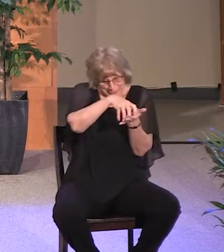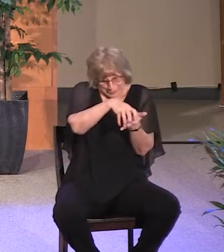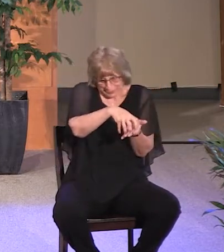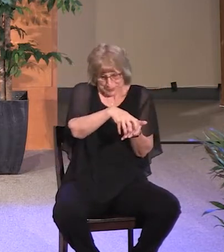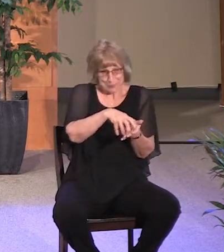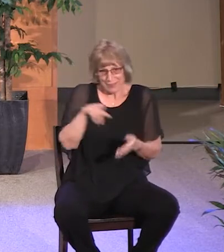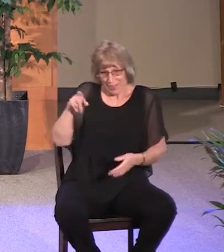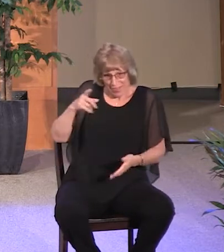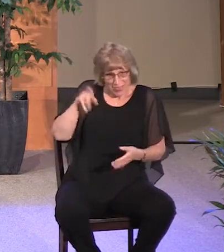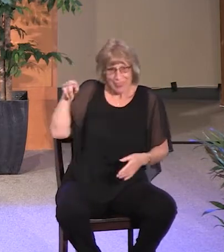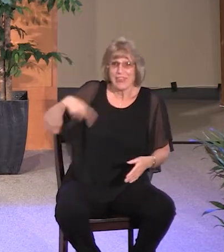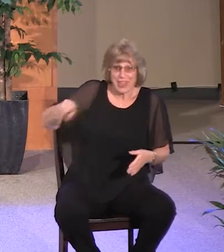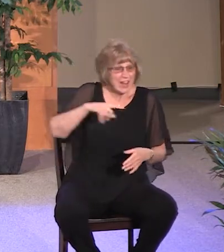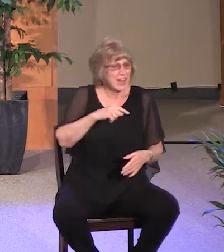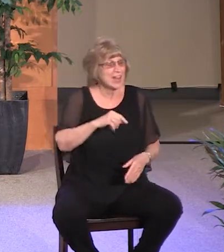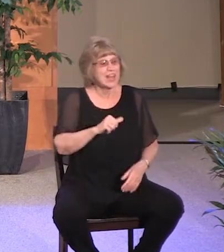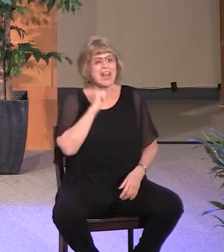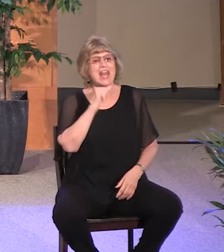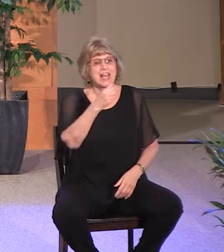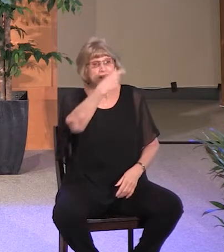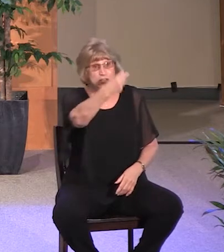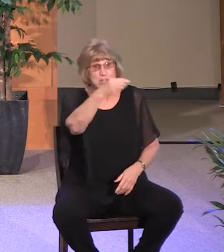They are non-GMO, gluten-free,